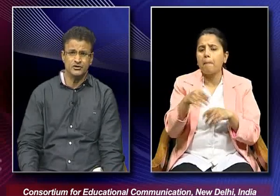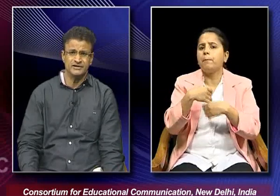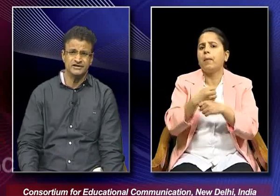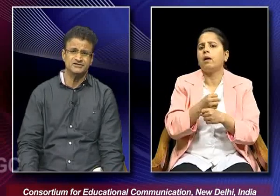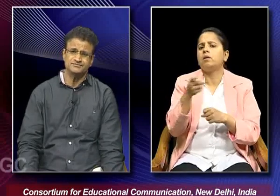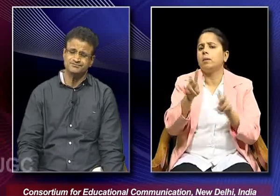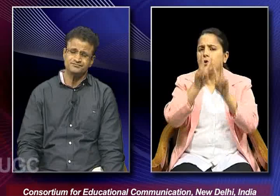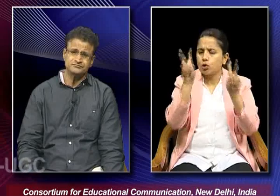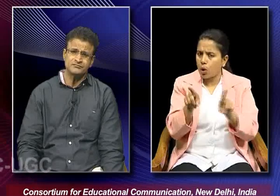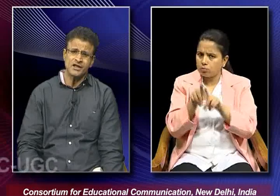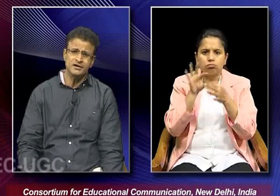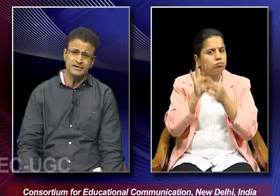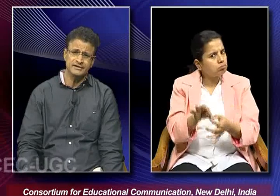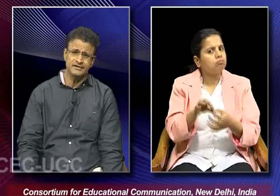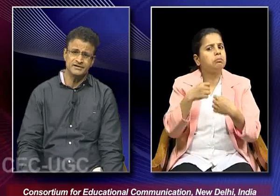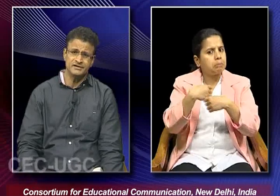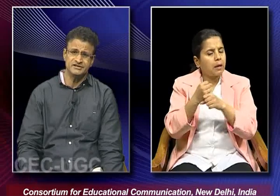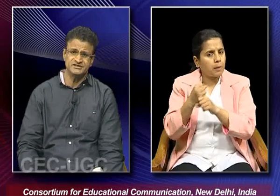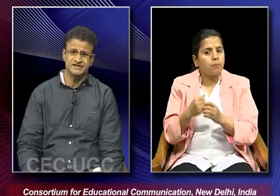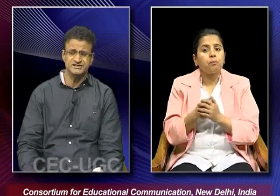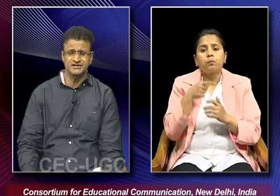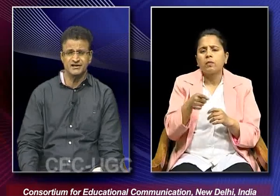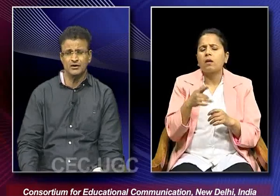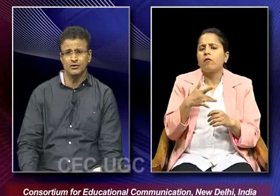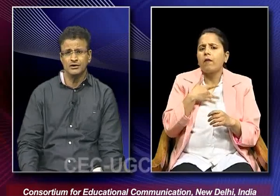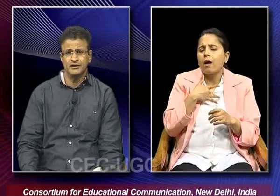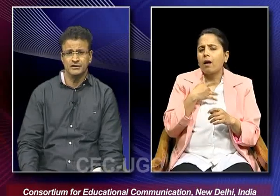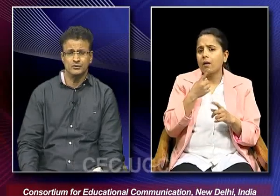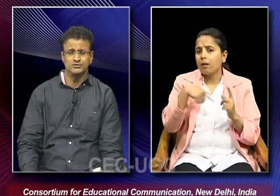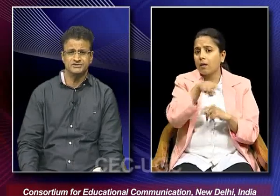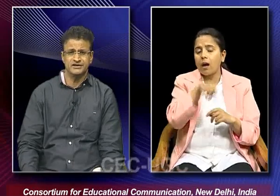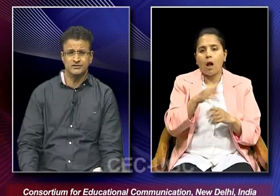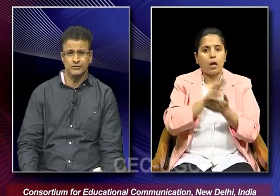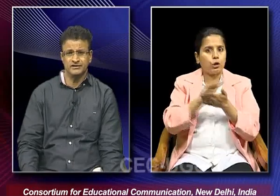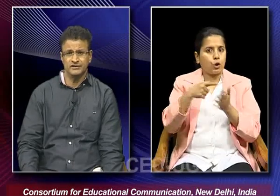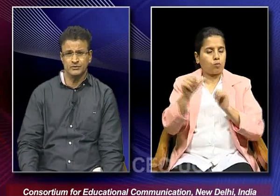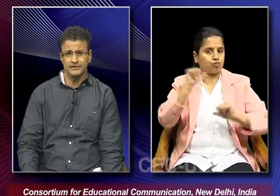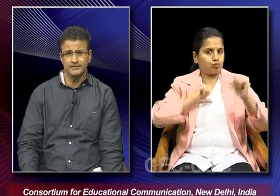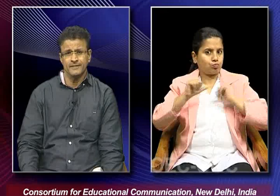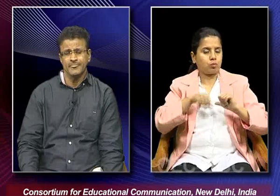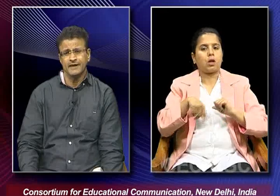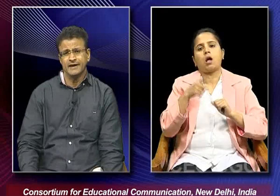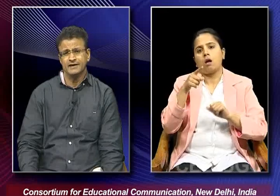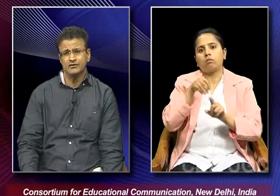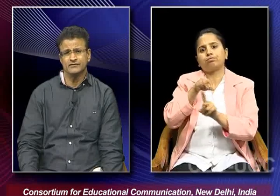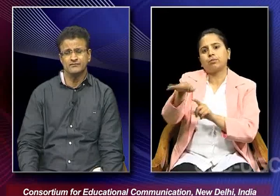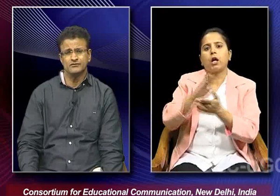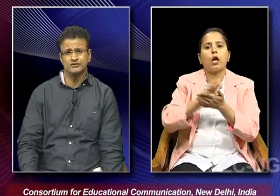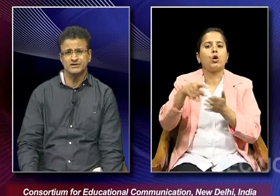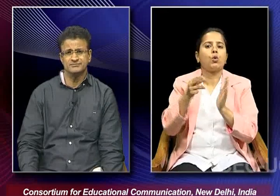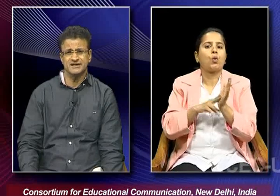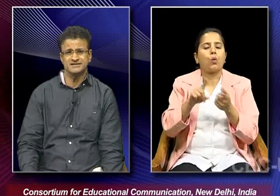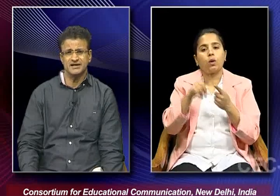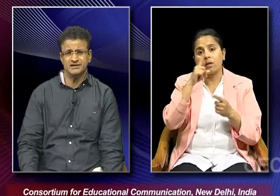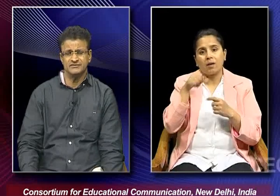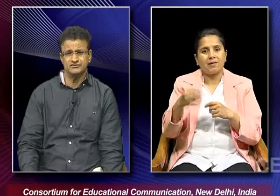that context, in the sense that how heroes they are wooing the heroine, and one of them was